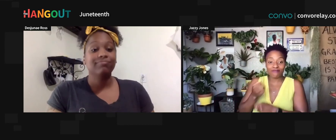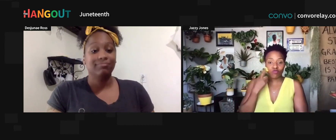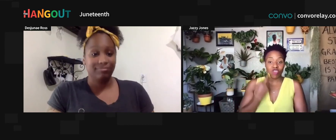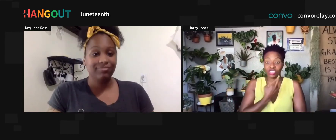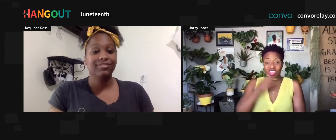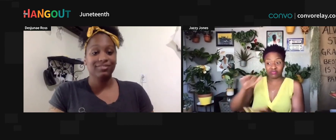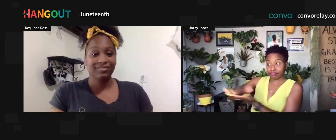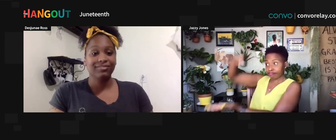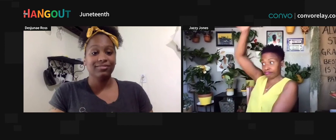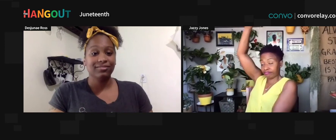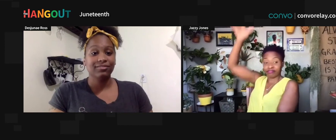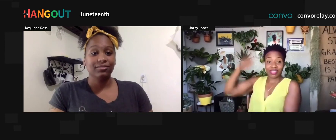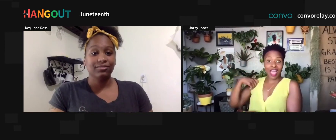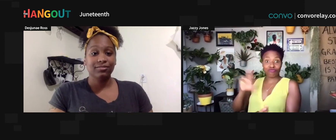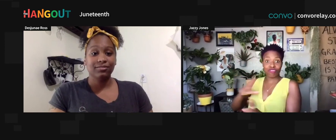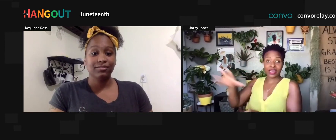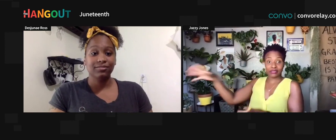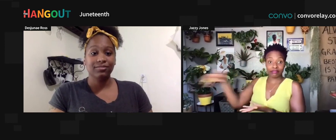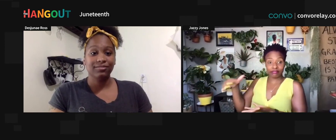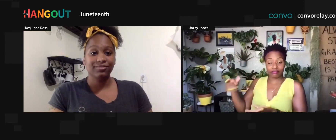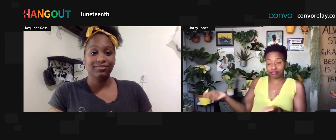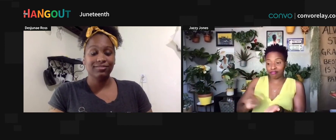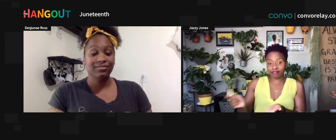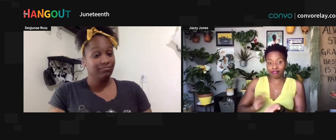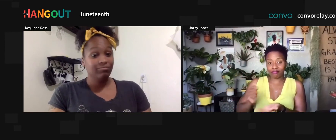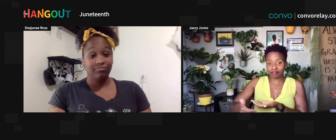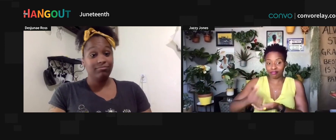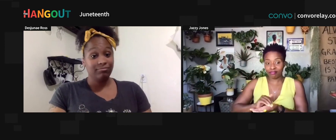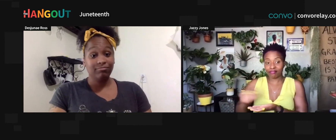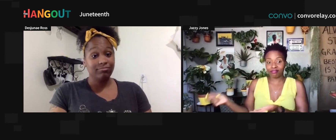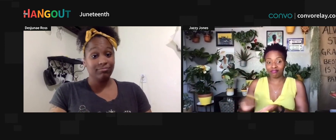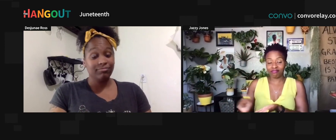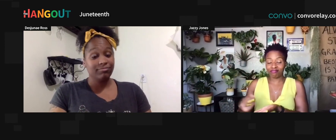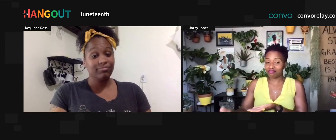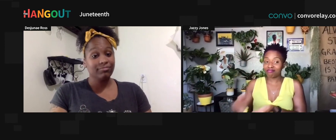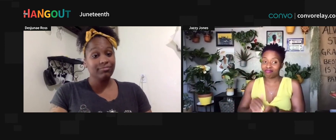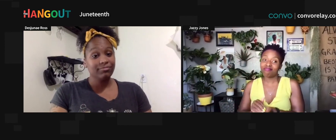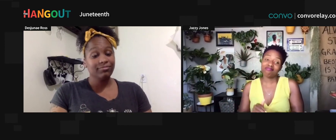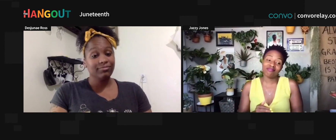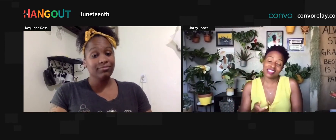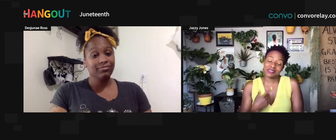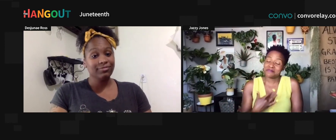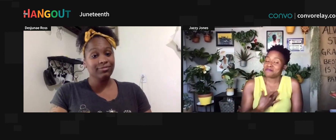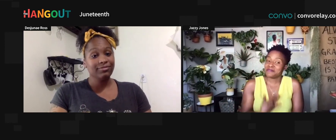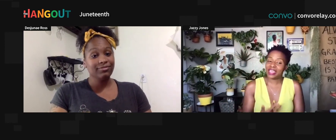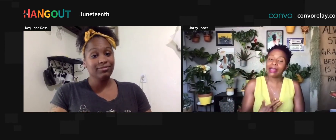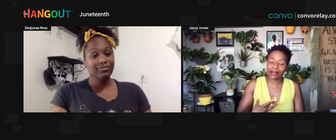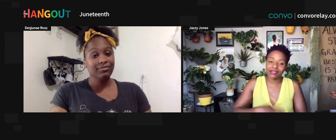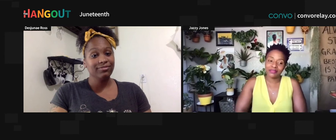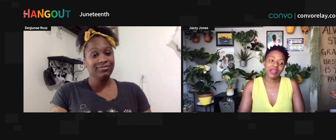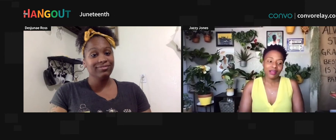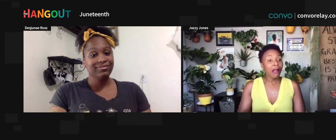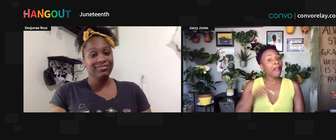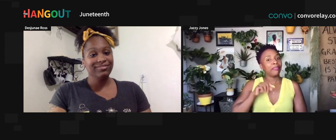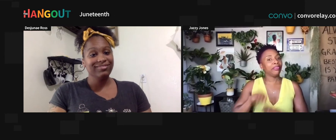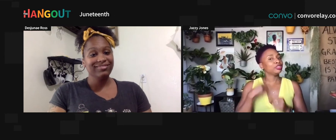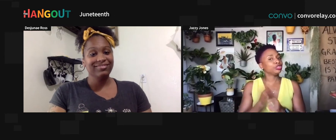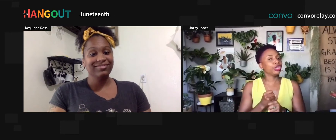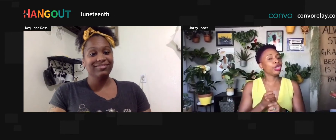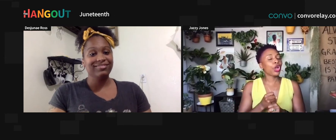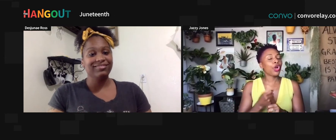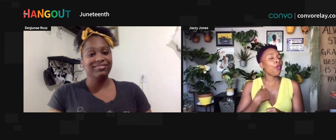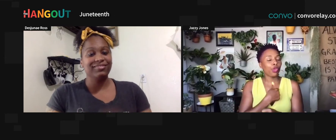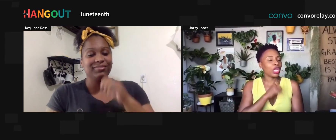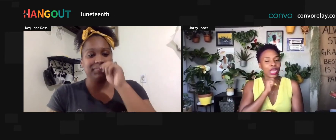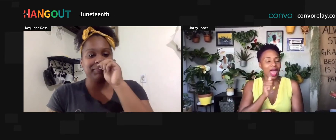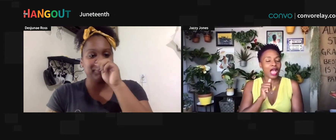Yeah, got all kind of to-go boxes. We got stacks of them from the restaurants that we just take home. Make sure that we're taking care of ourselves on the